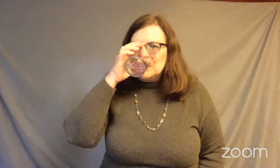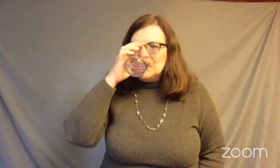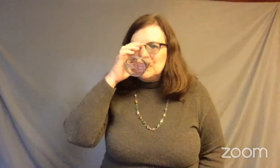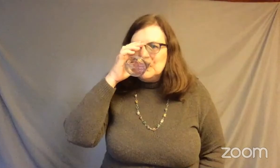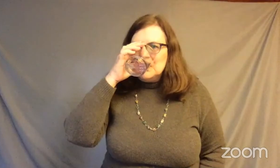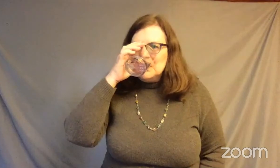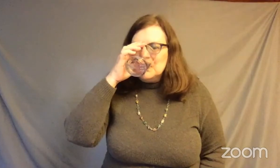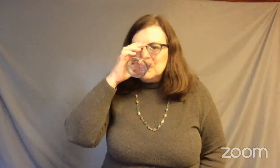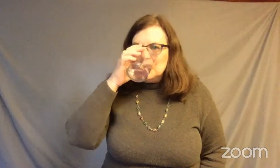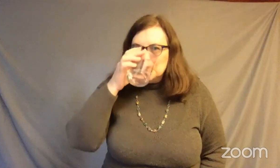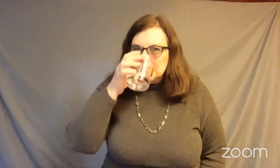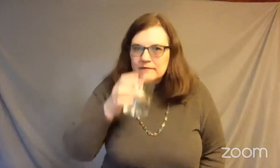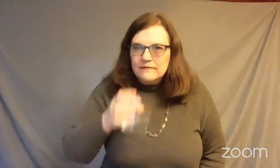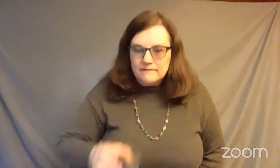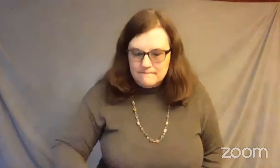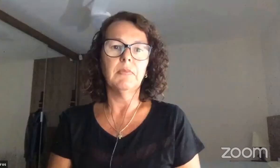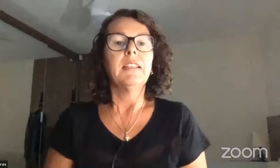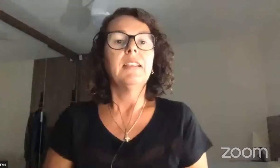Thank you. I have two more questions for you.